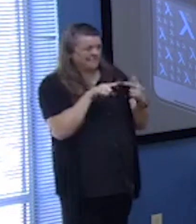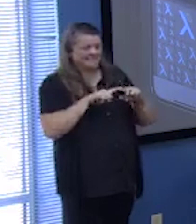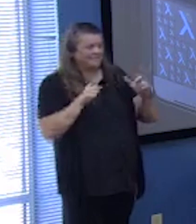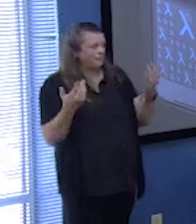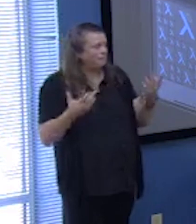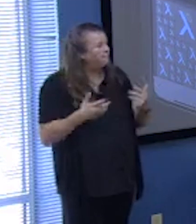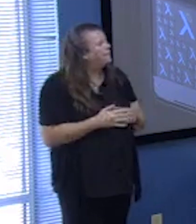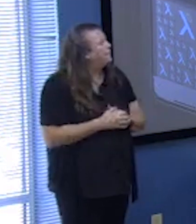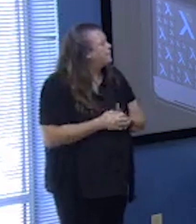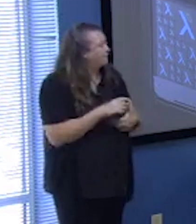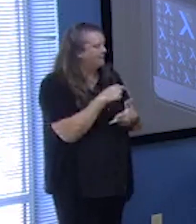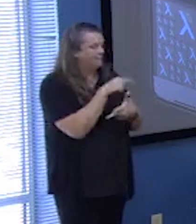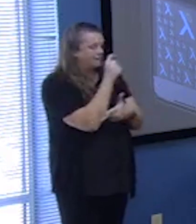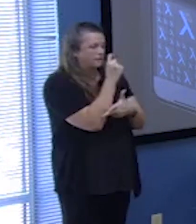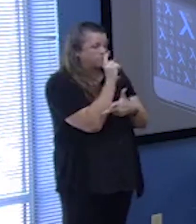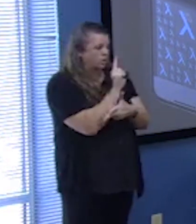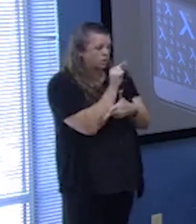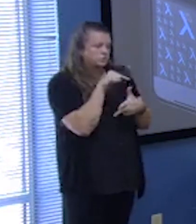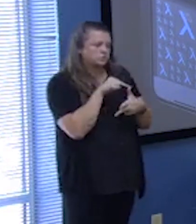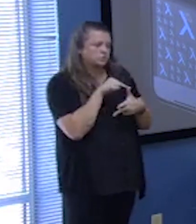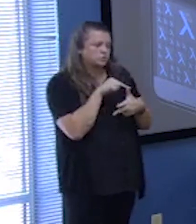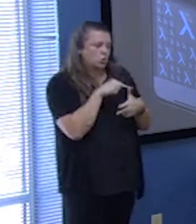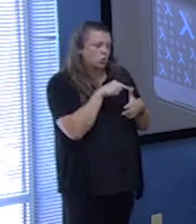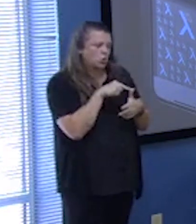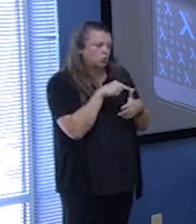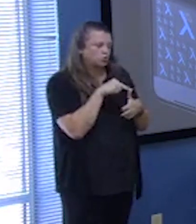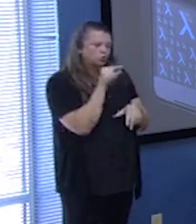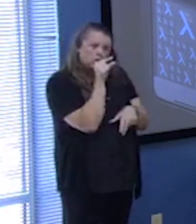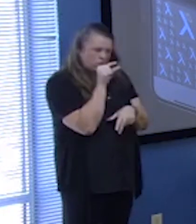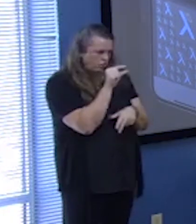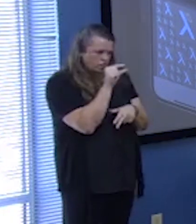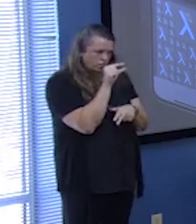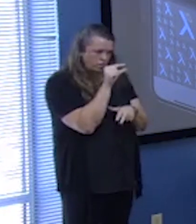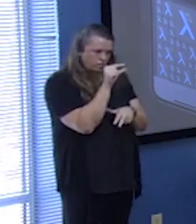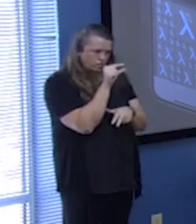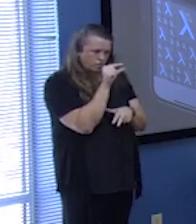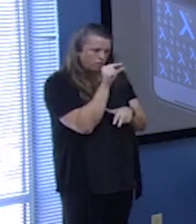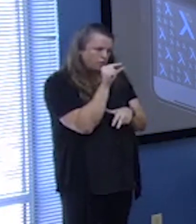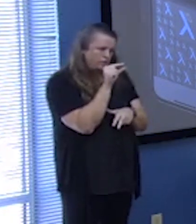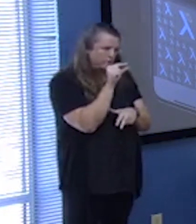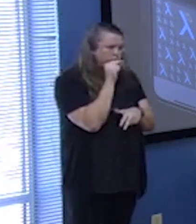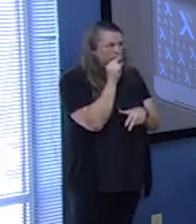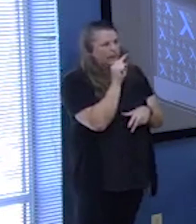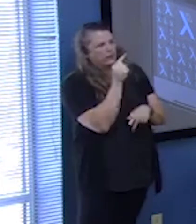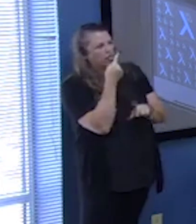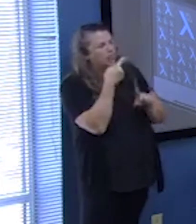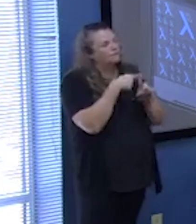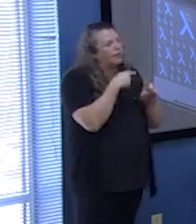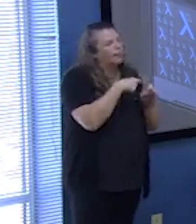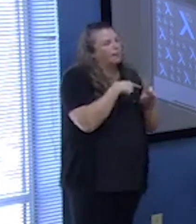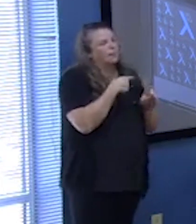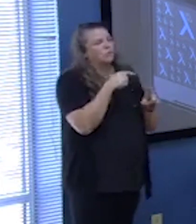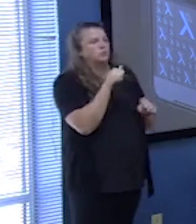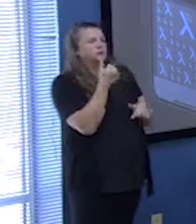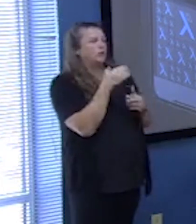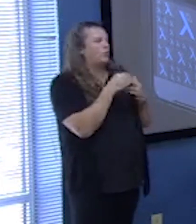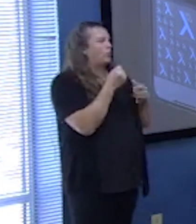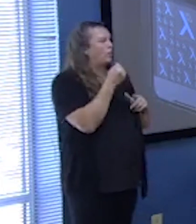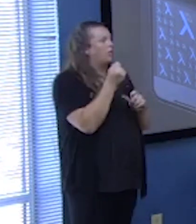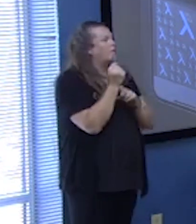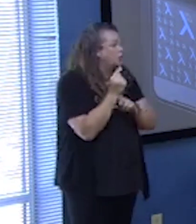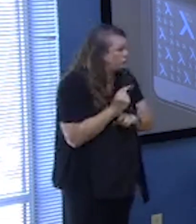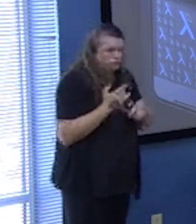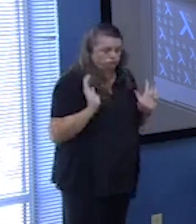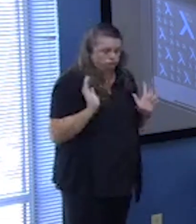The X1 is the smallest space on Pixelemm. That's $1 a month or $10 annually.